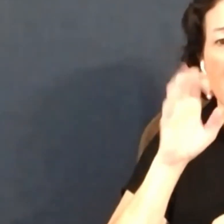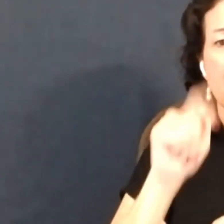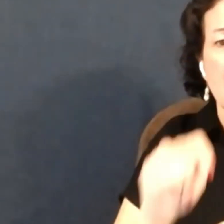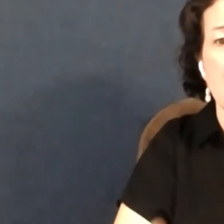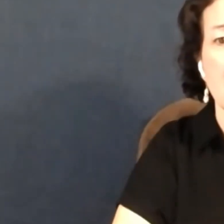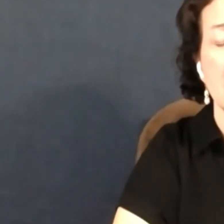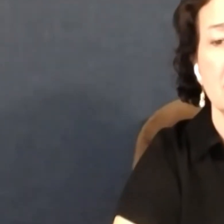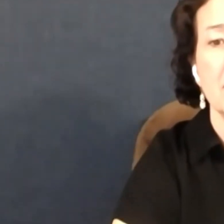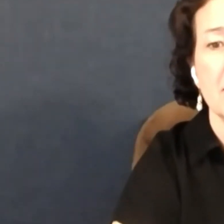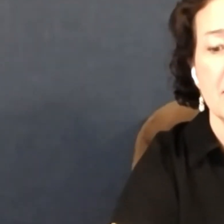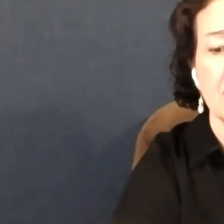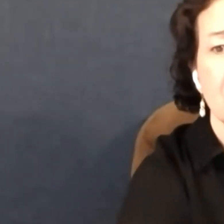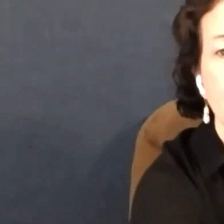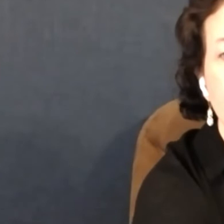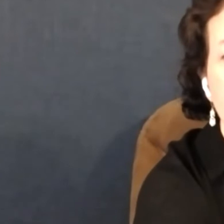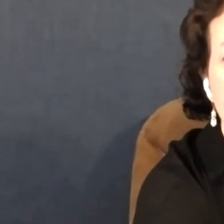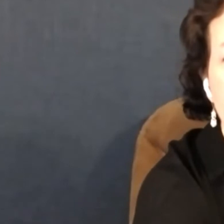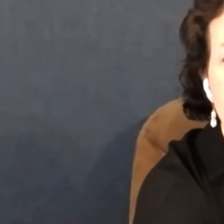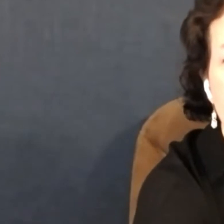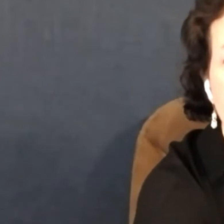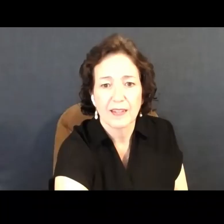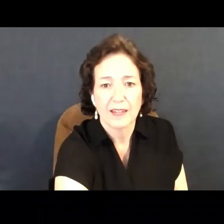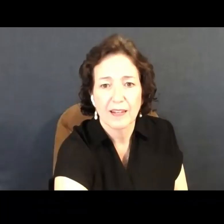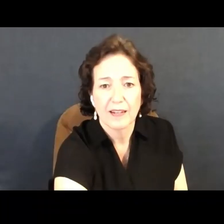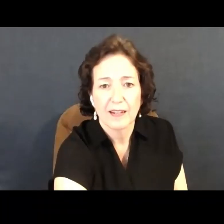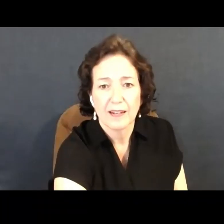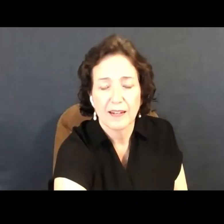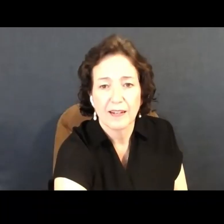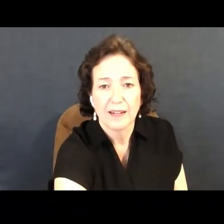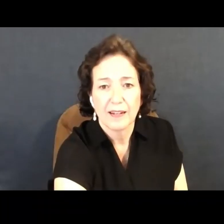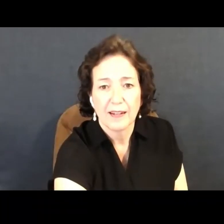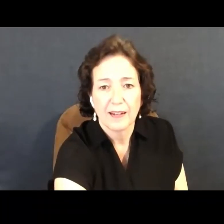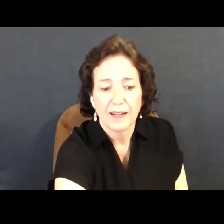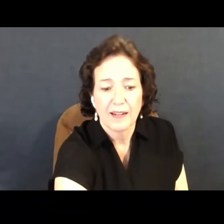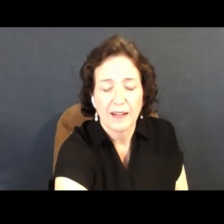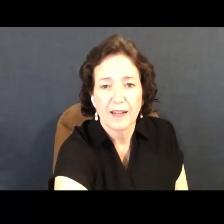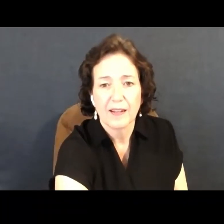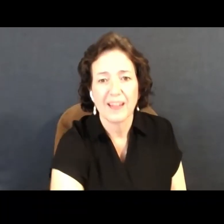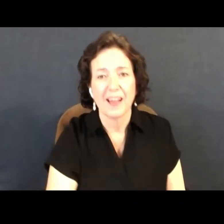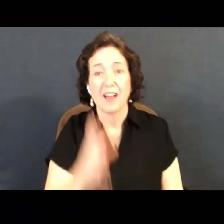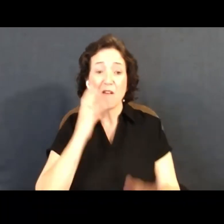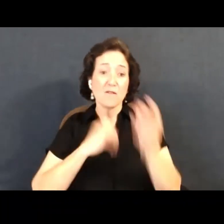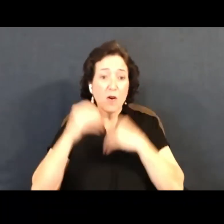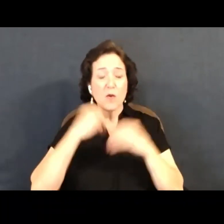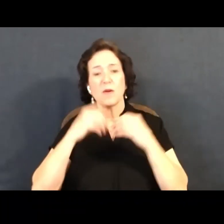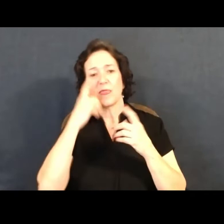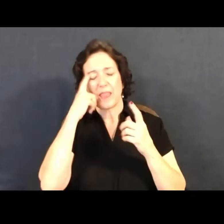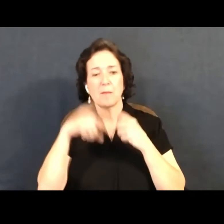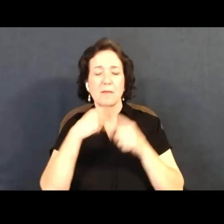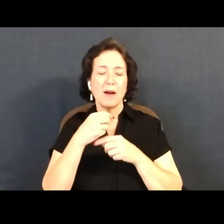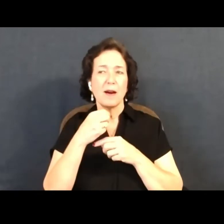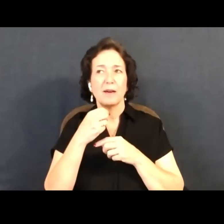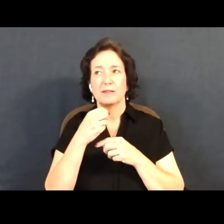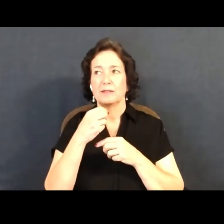Funny, I would think about a buffet or think about food because there's sure been a lot of thinking about and partaking of that